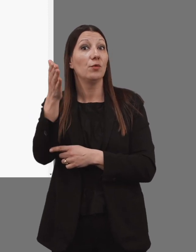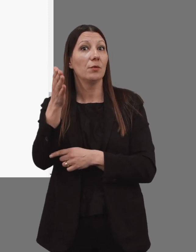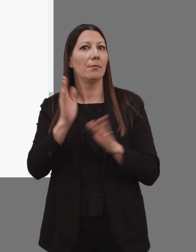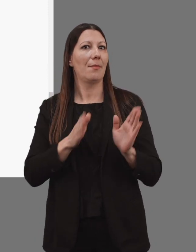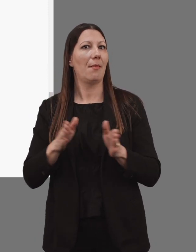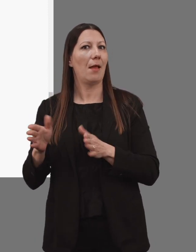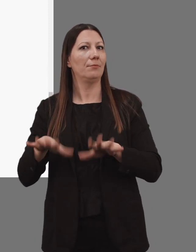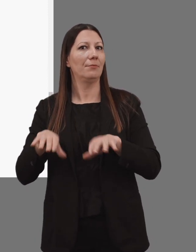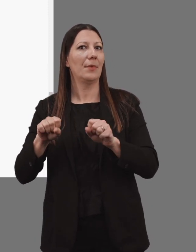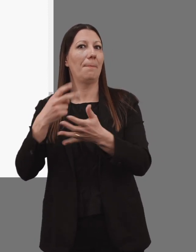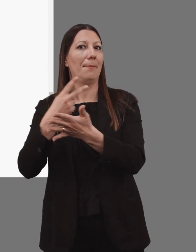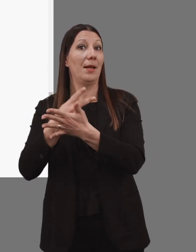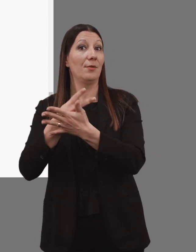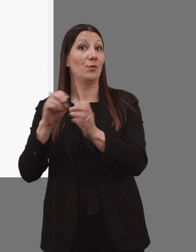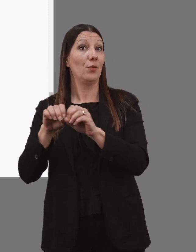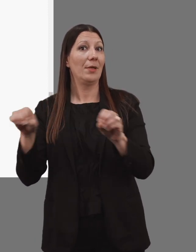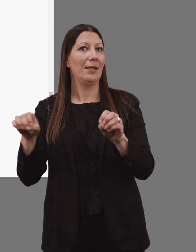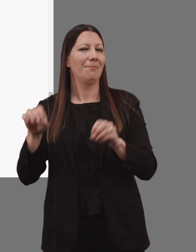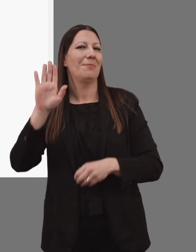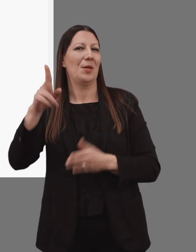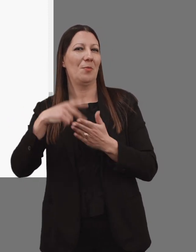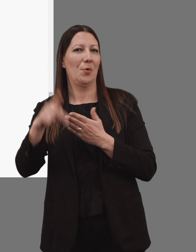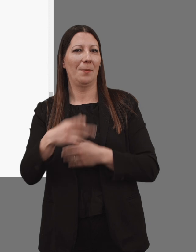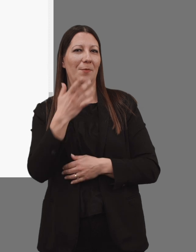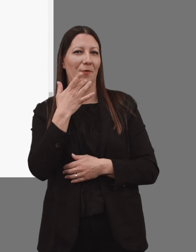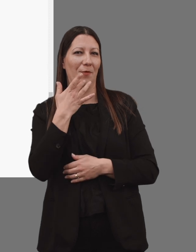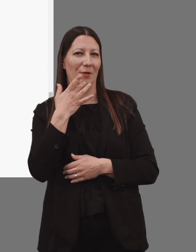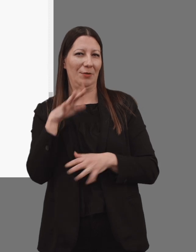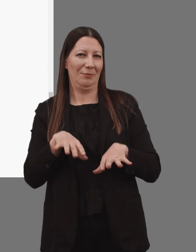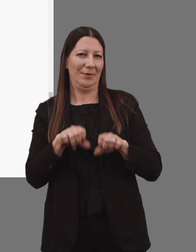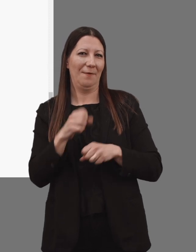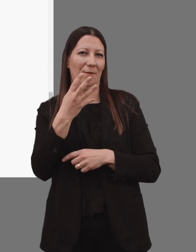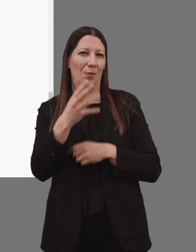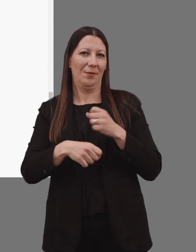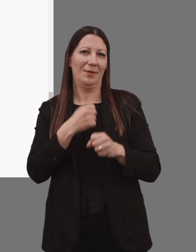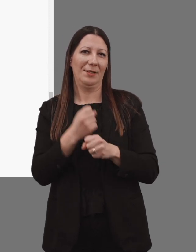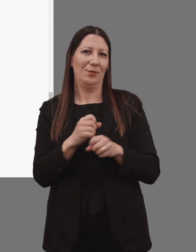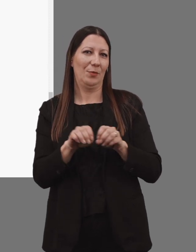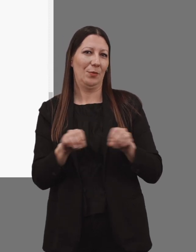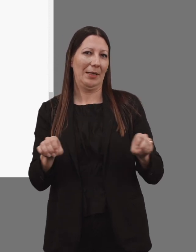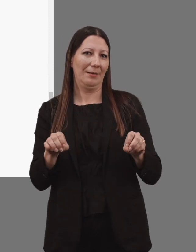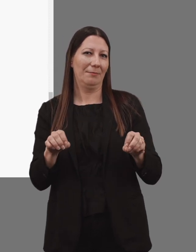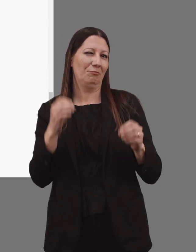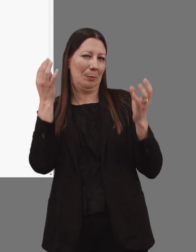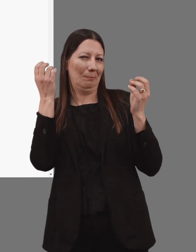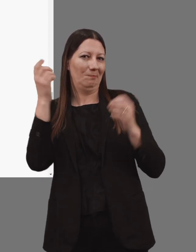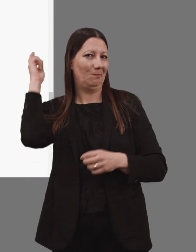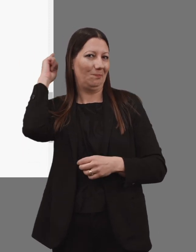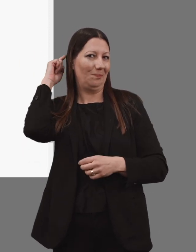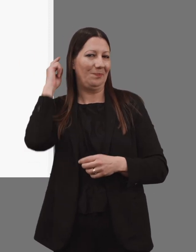then a 4-year bachelor degree is often what they're looking for. So that's something to consider. Now, if you choose